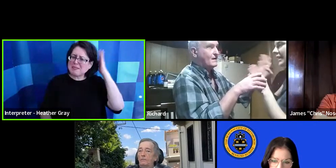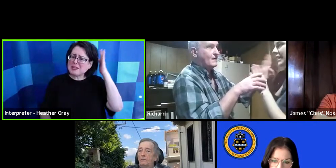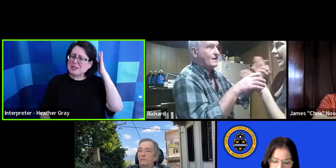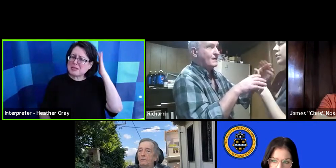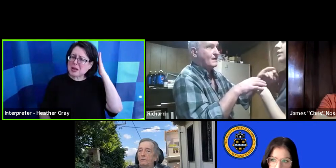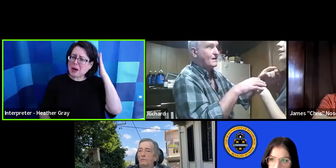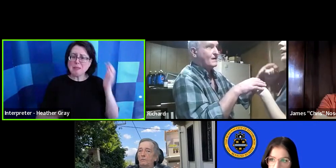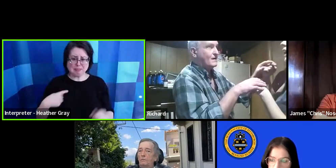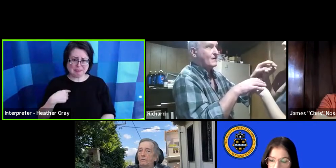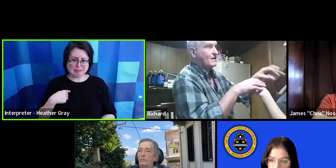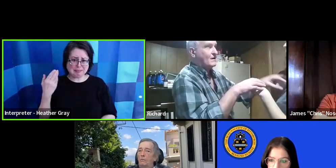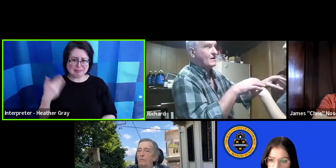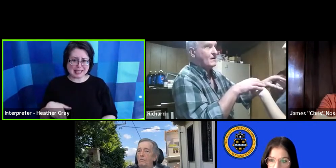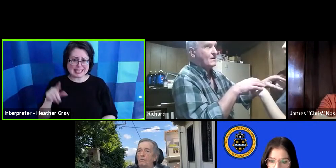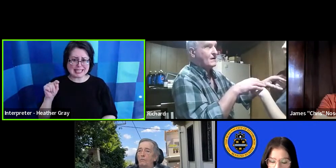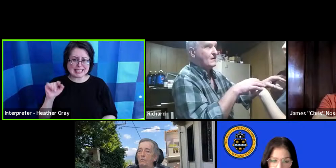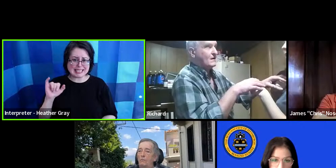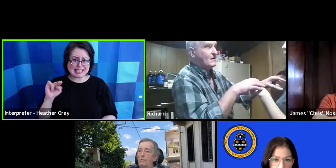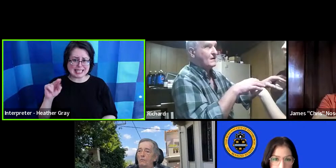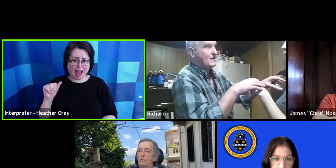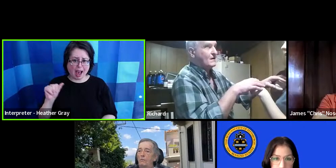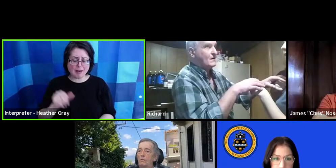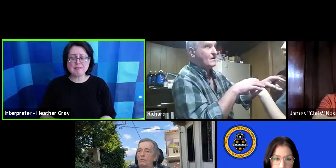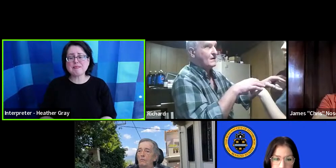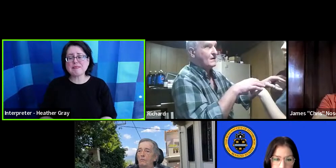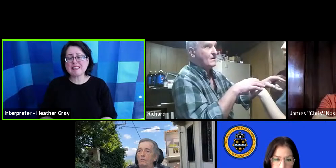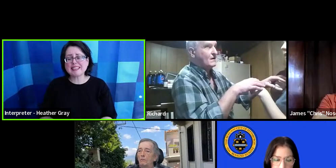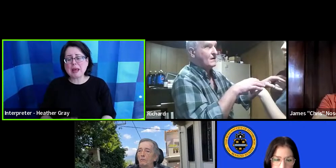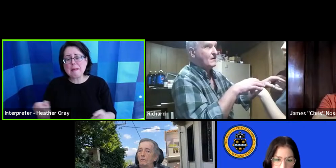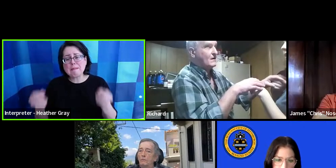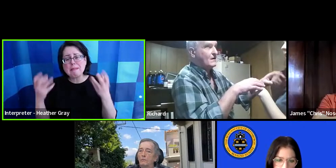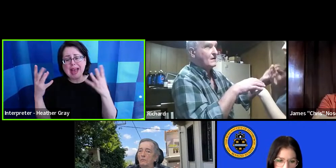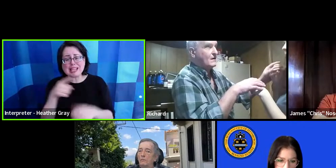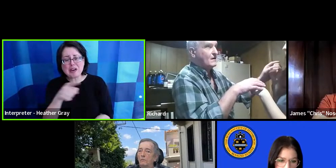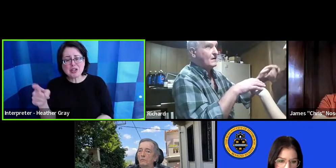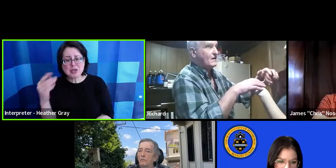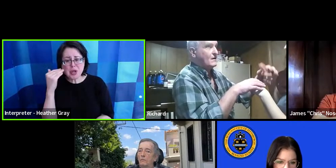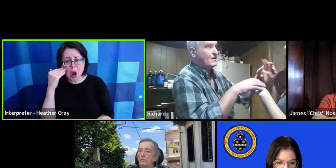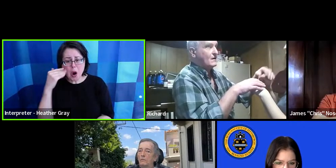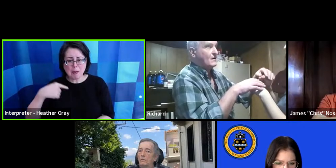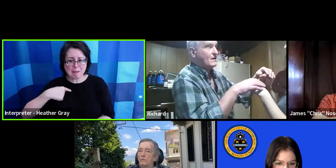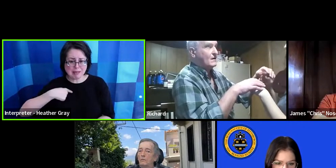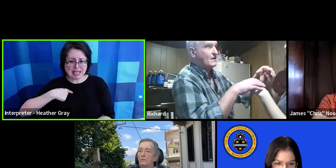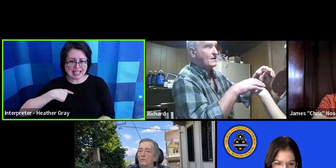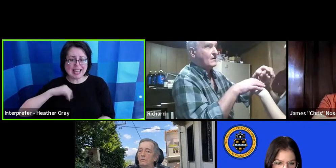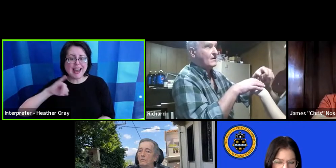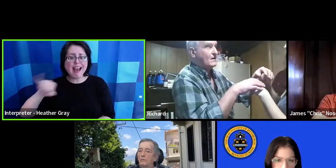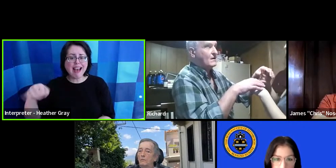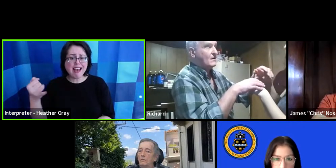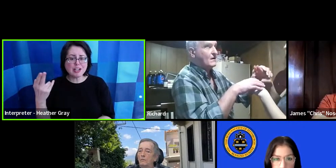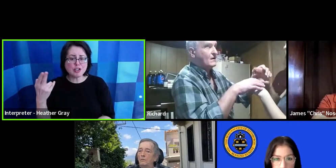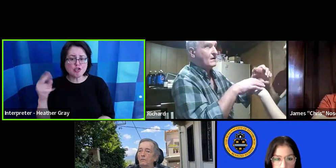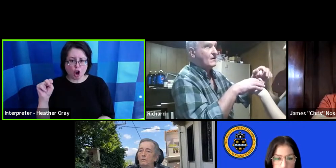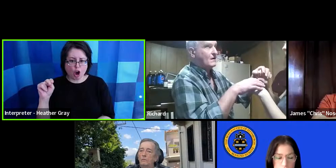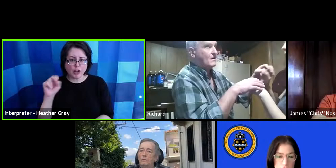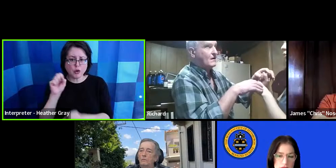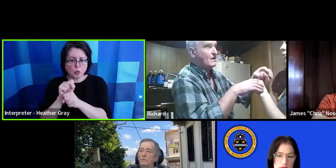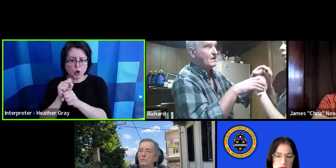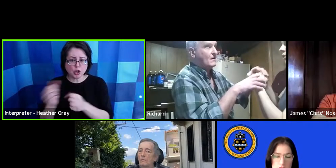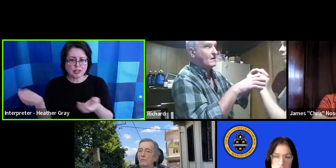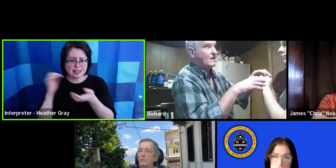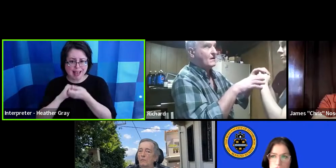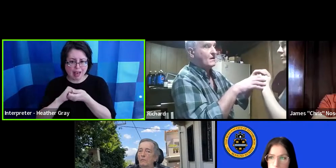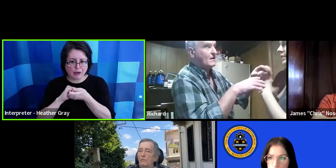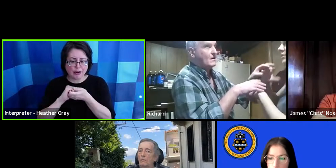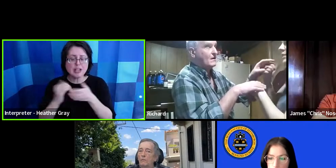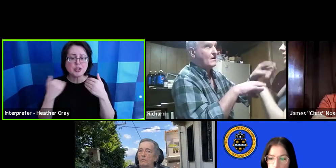as many of you know, I and John Tegg worked together to arrange 2 meetings with